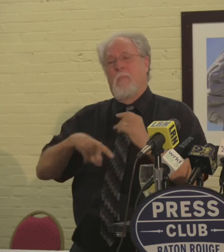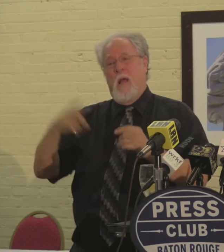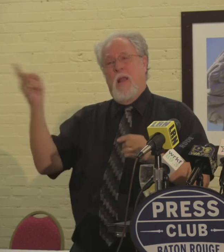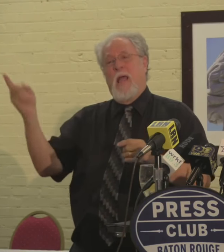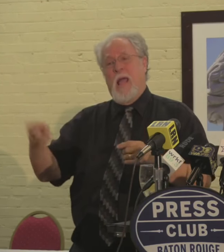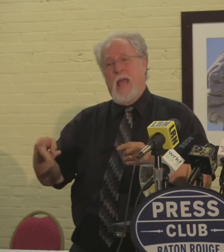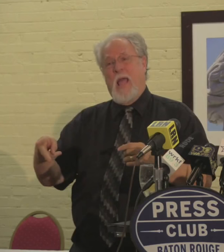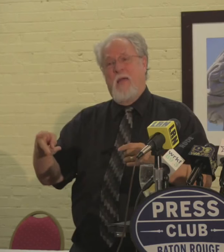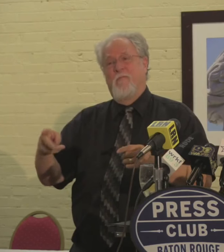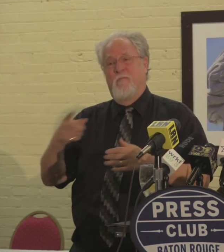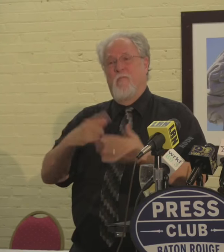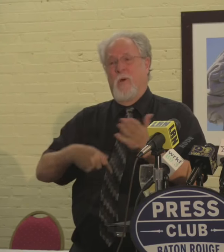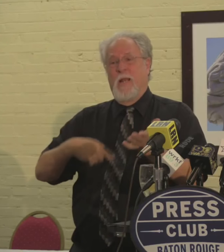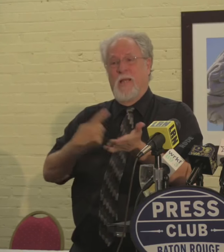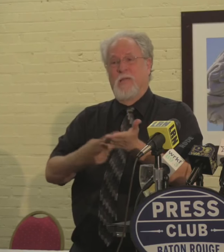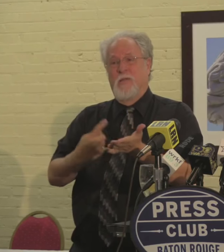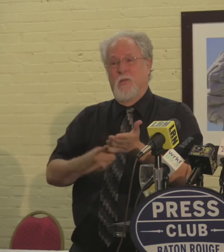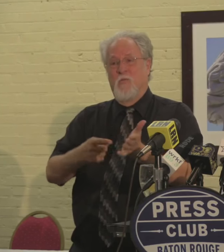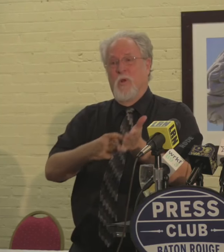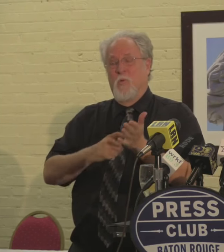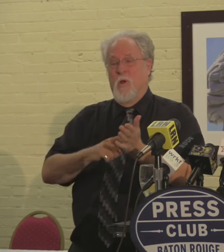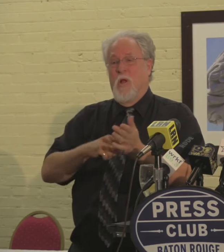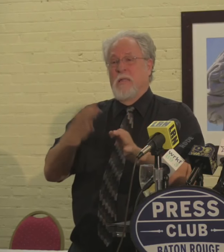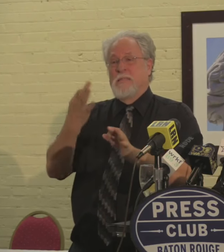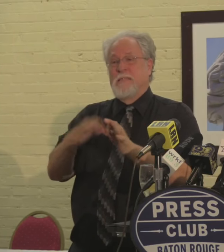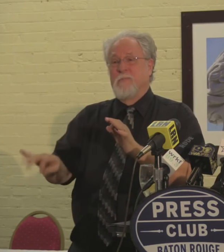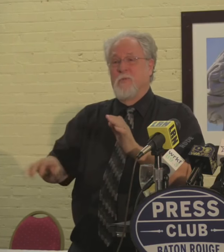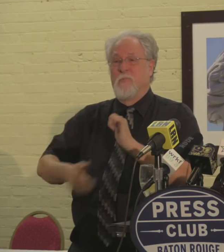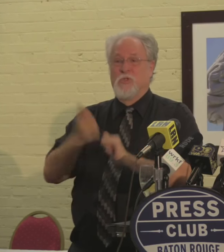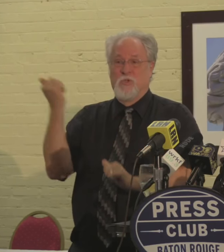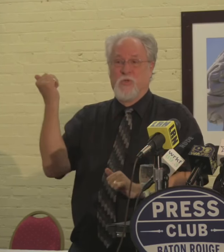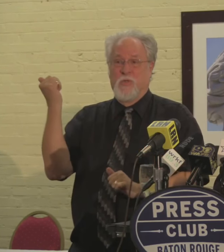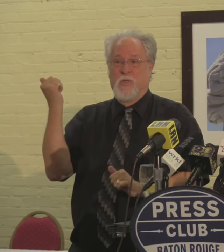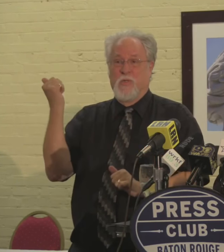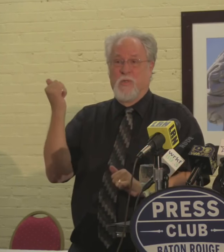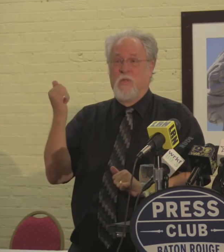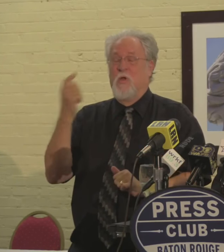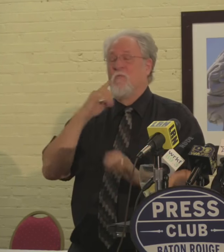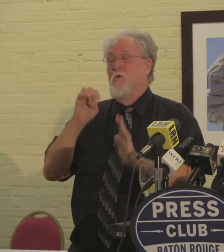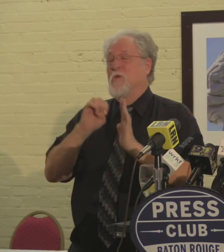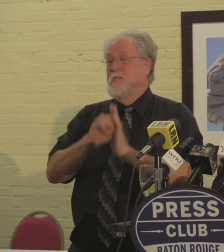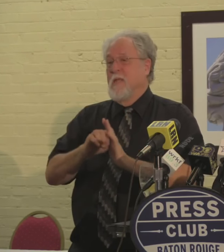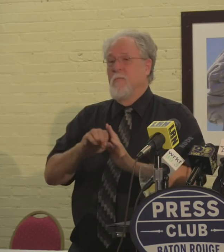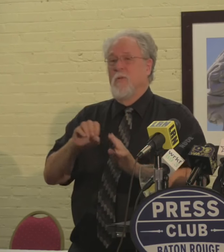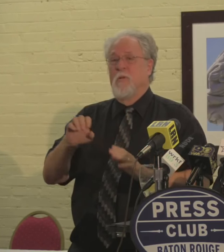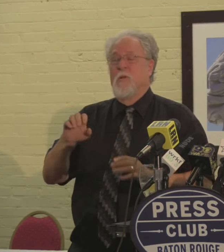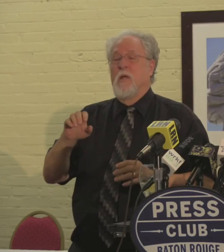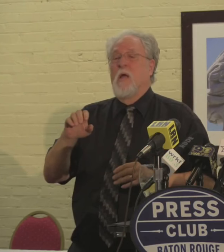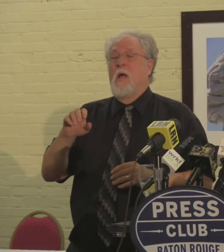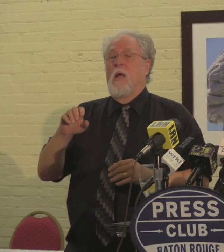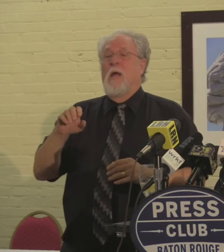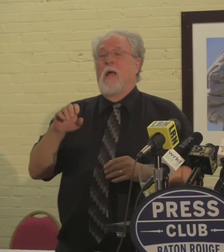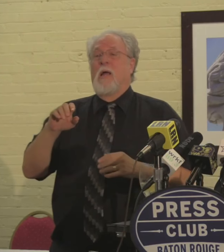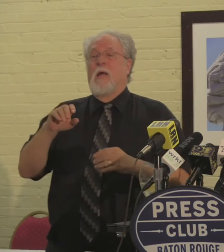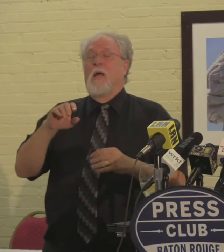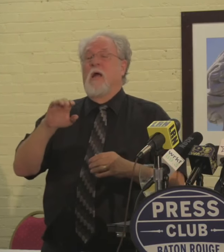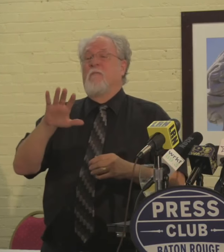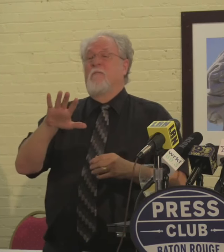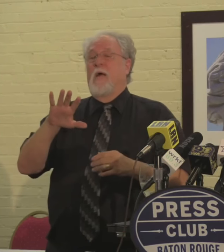of the items I talked about require a simple majority vote. For example, excess itemized deductions,